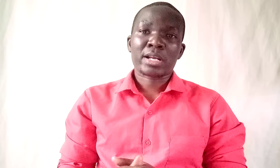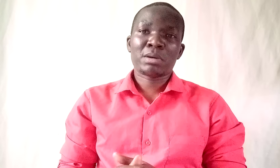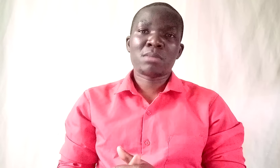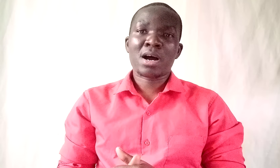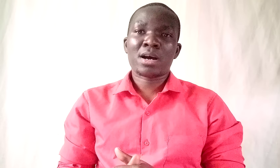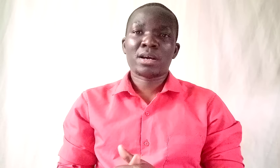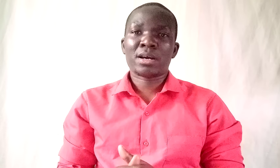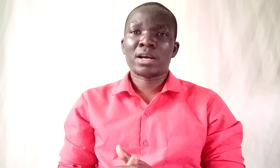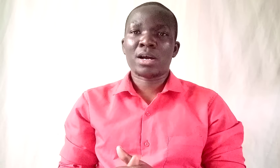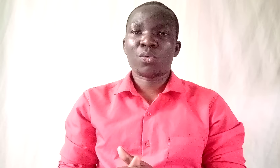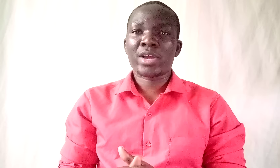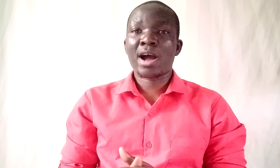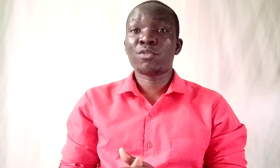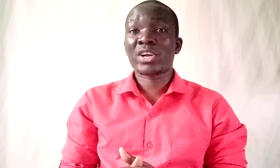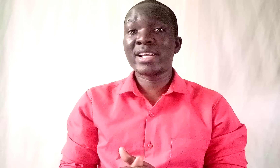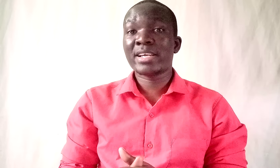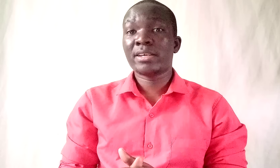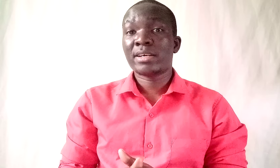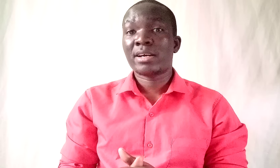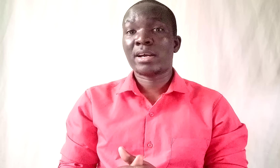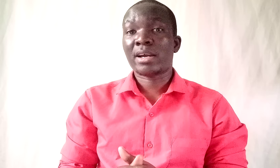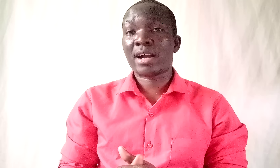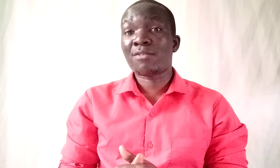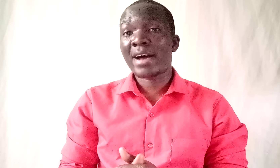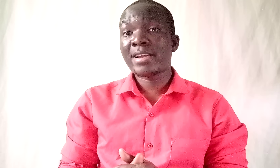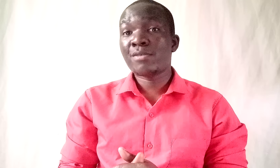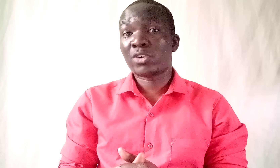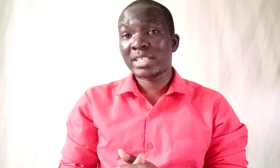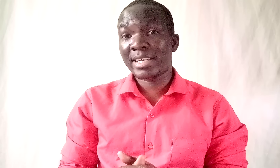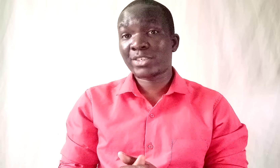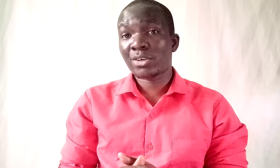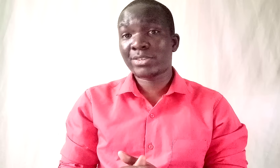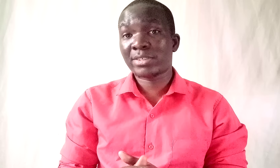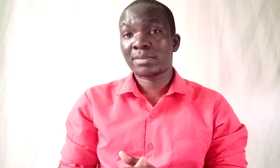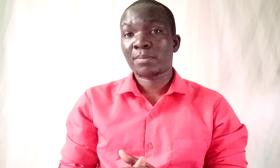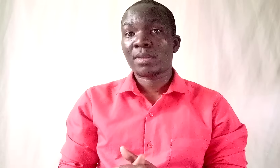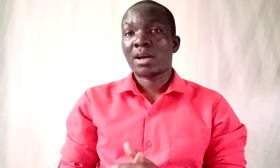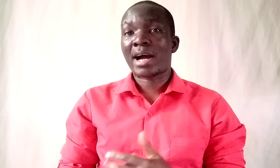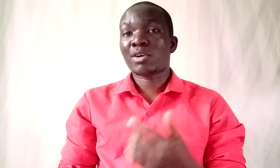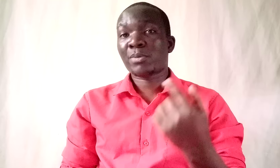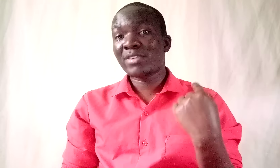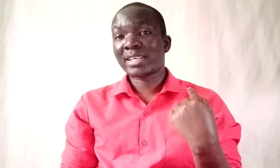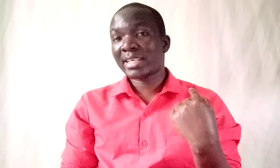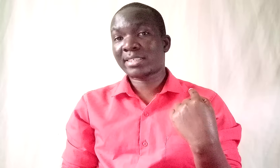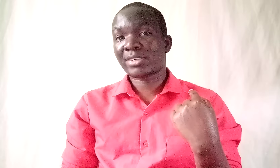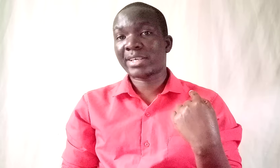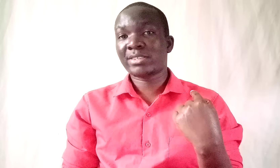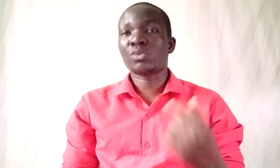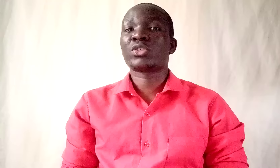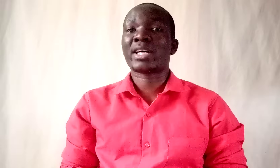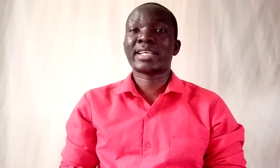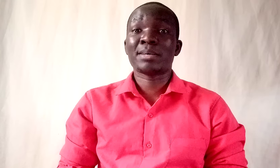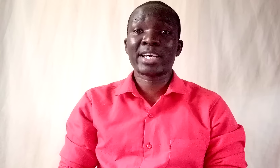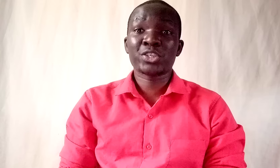Remember, we have already covered 14 lessons, and our previous exercise was an examination,